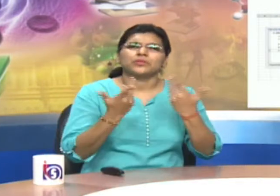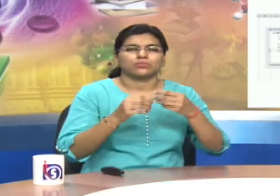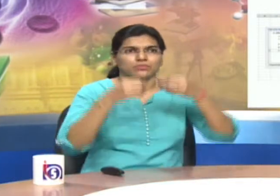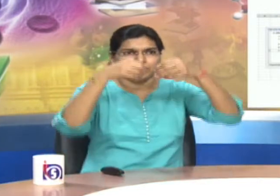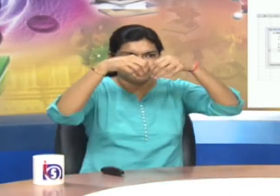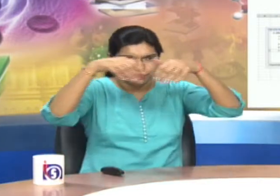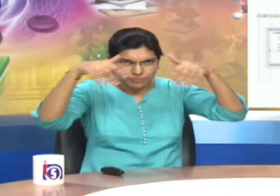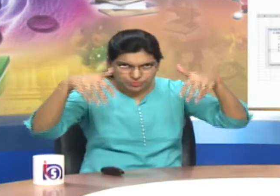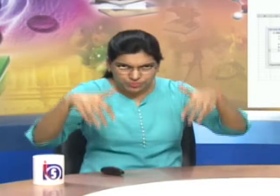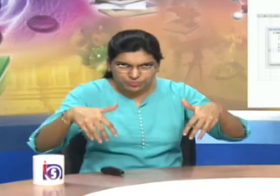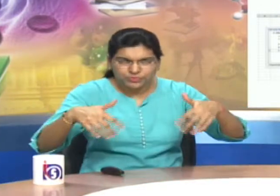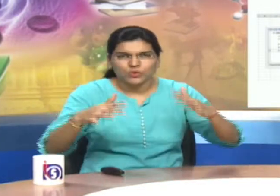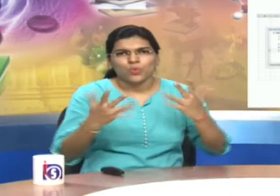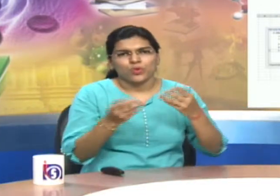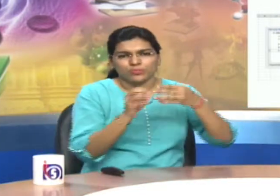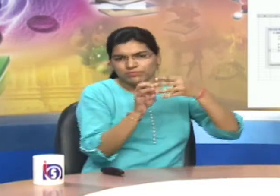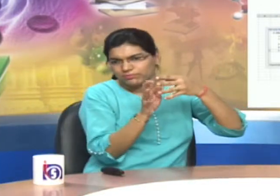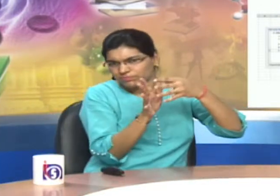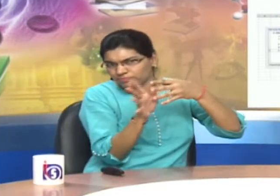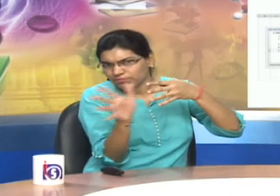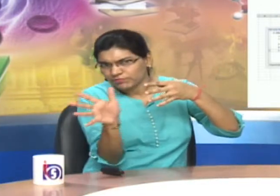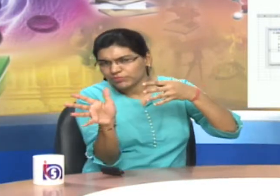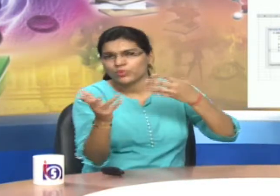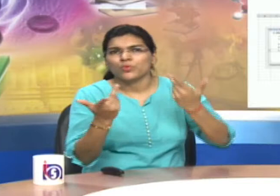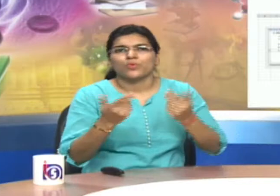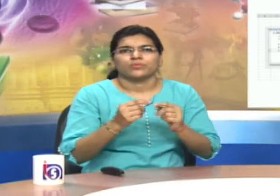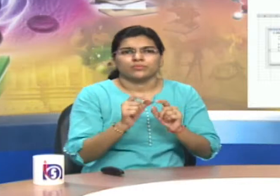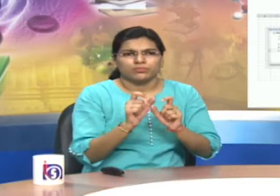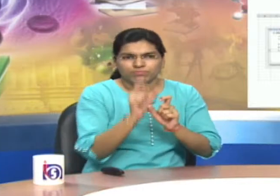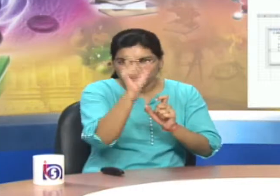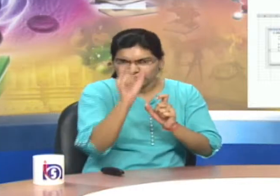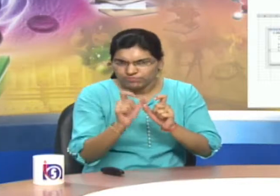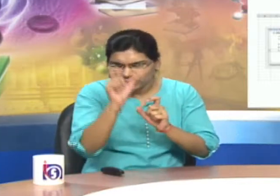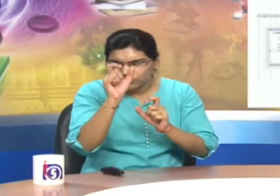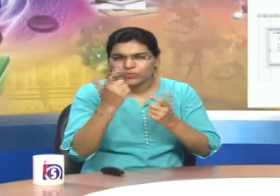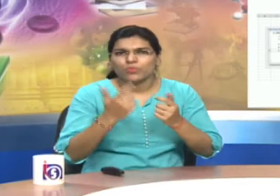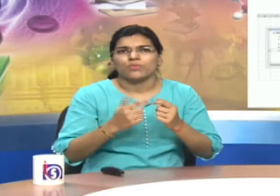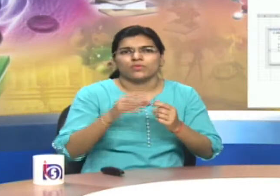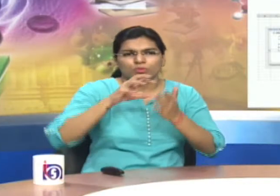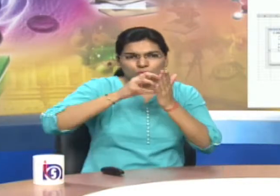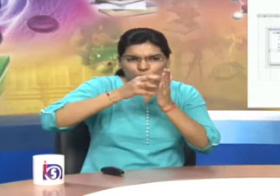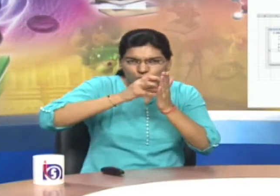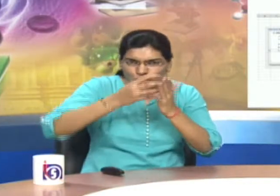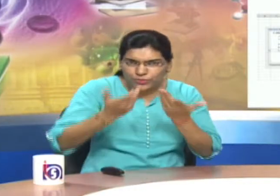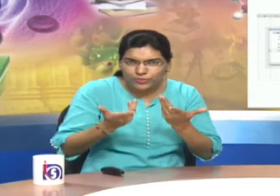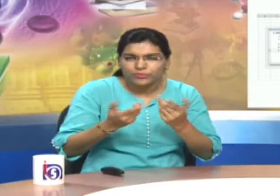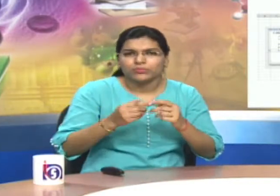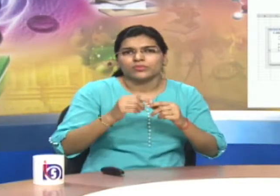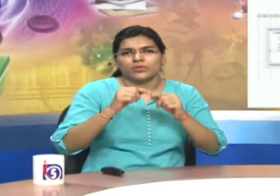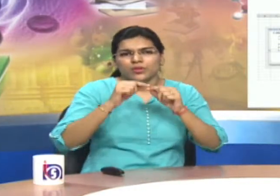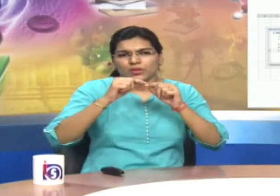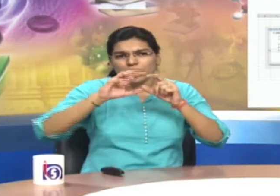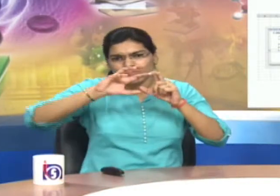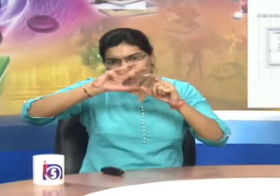You can apply different kinds of format, different shapes, vertically, horizontally, pie